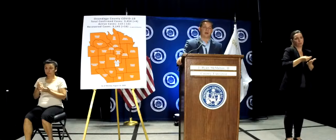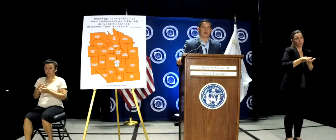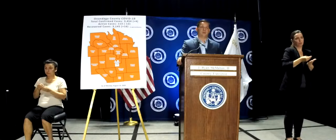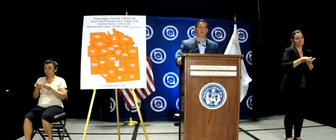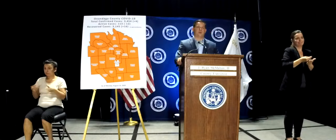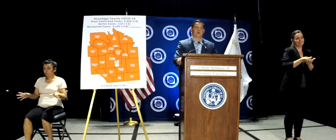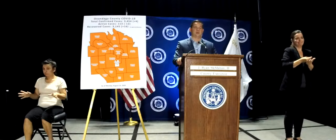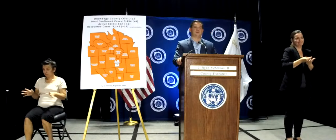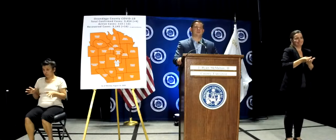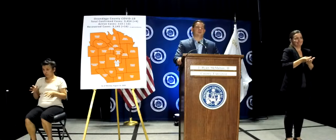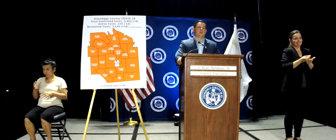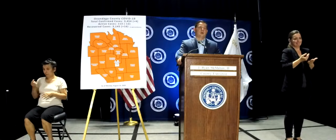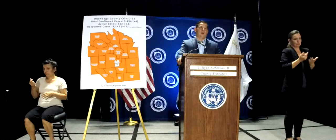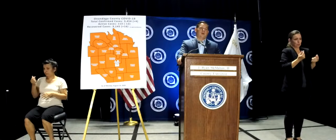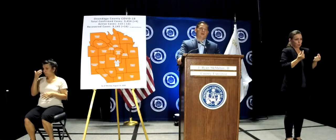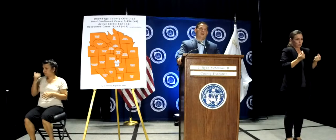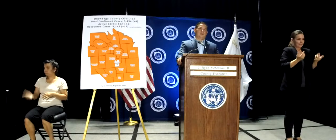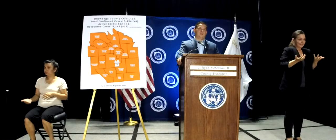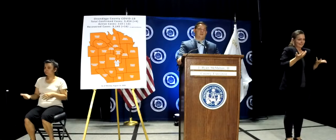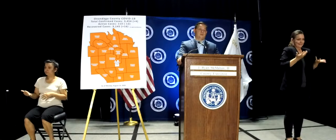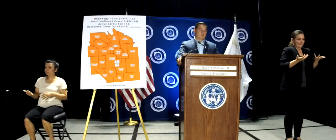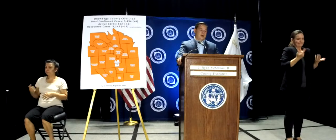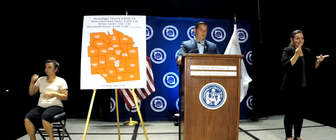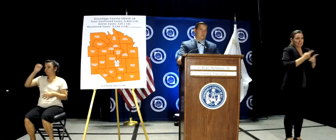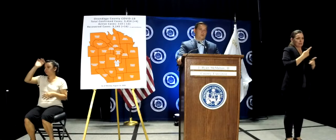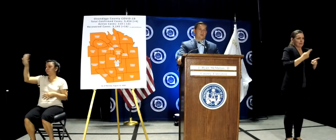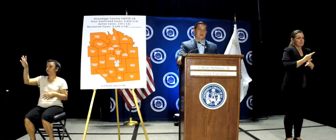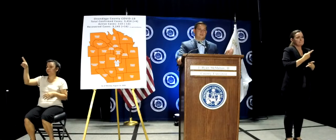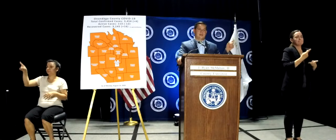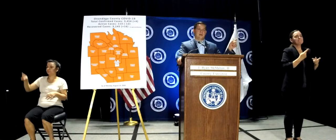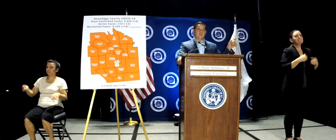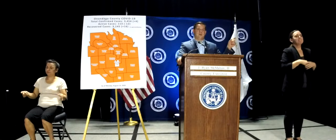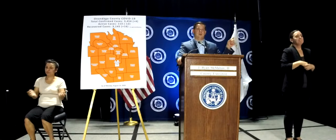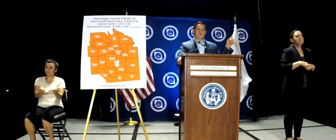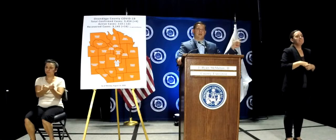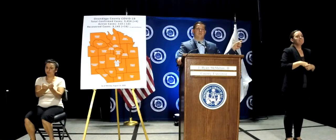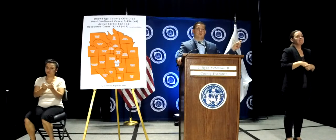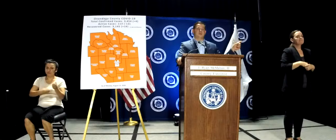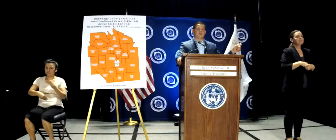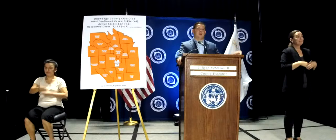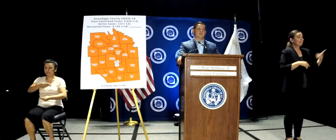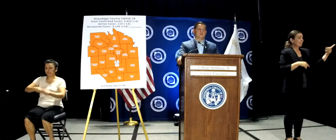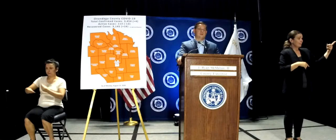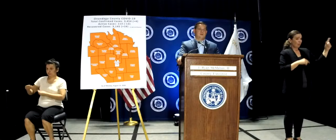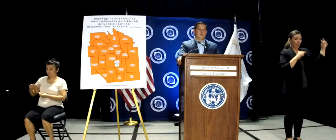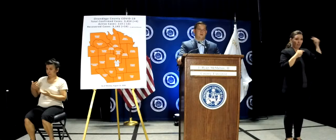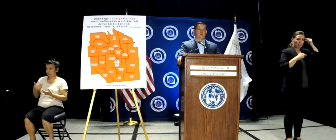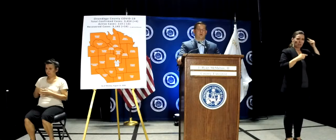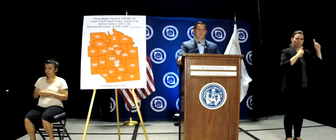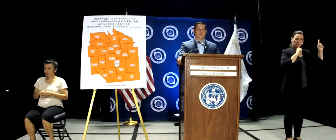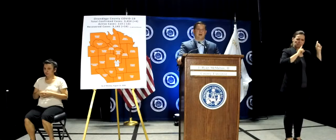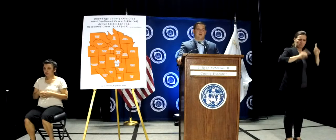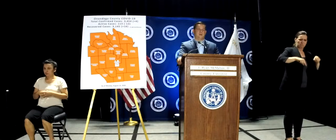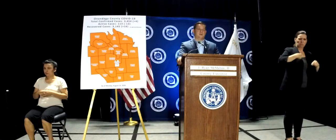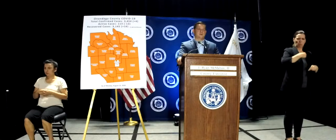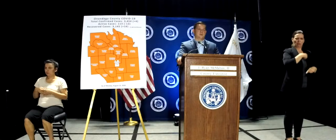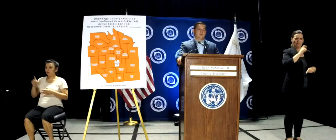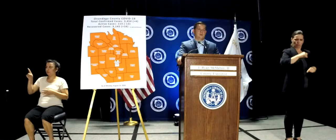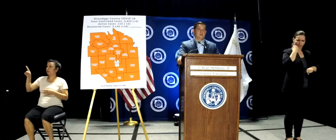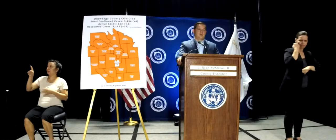down our economy. We did it. Then in addition to that, we're looking at mid-year state budget cuts of $20 million.